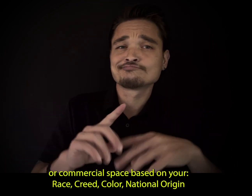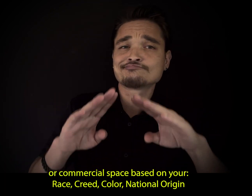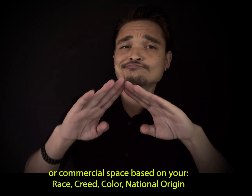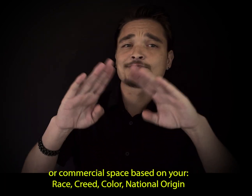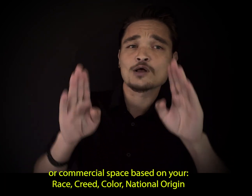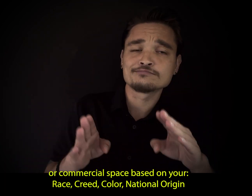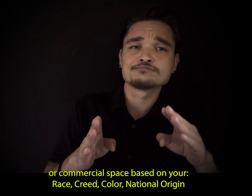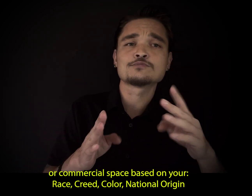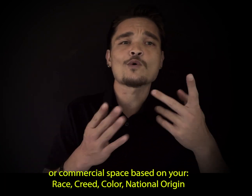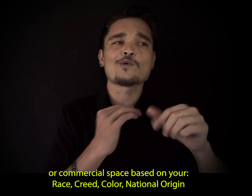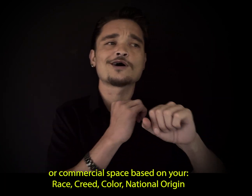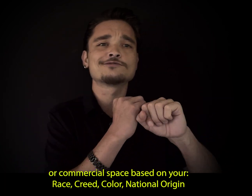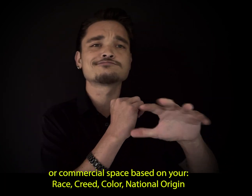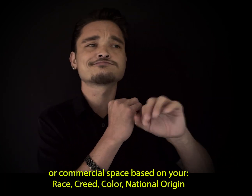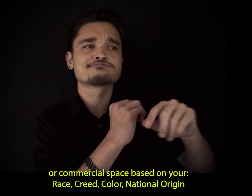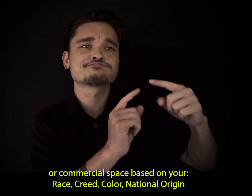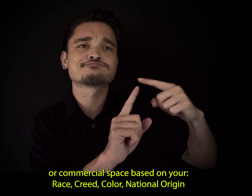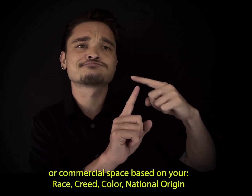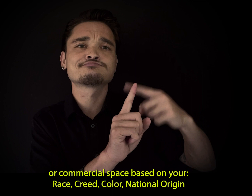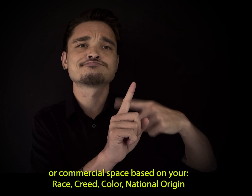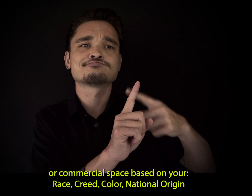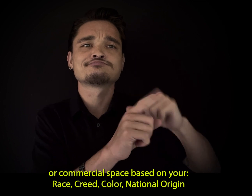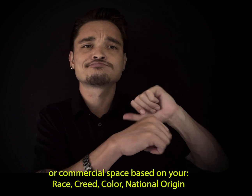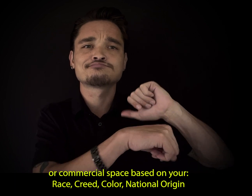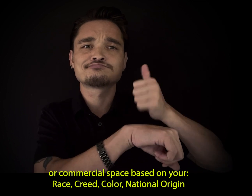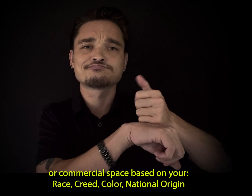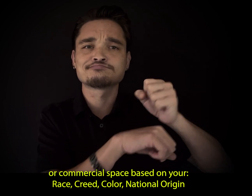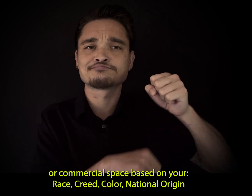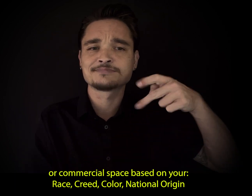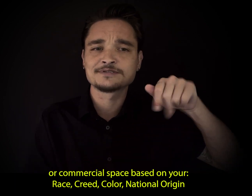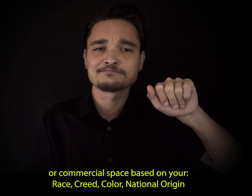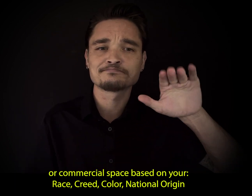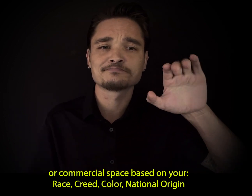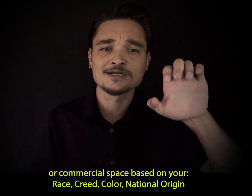race, creed, color, national origin,